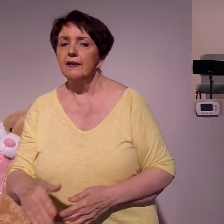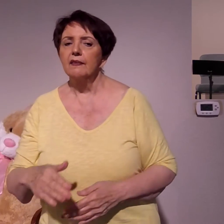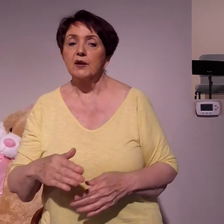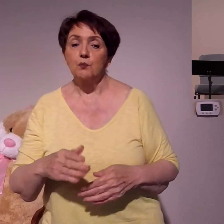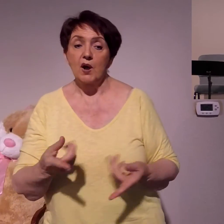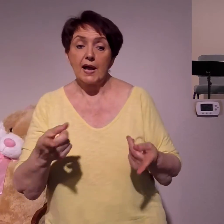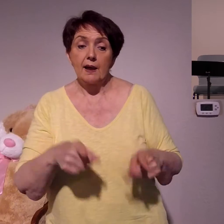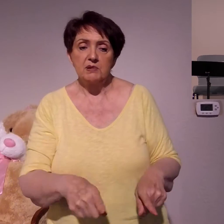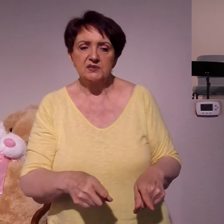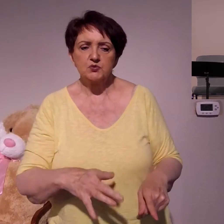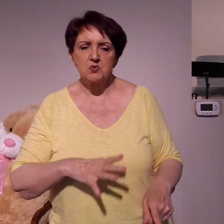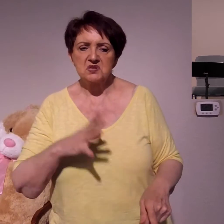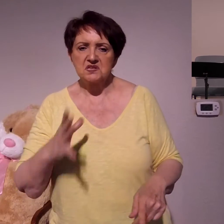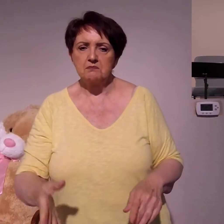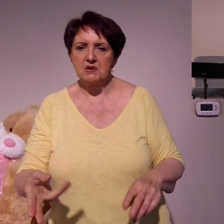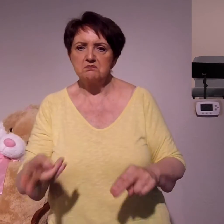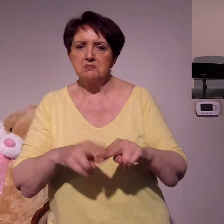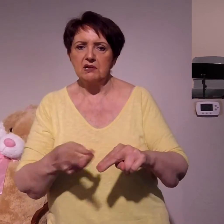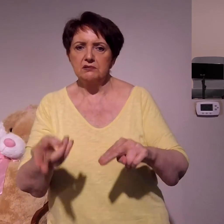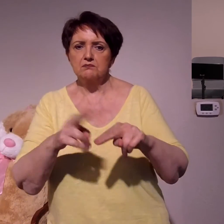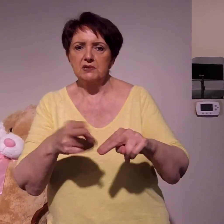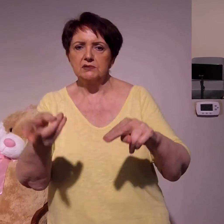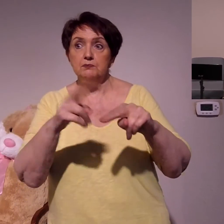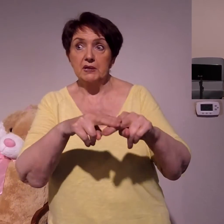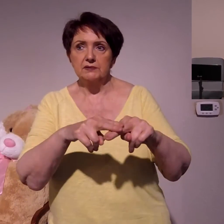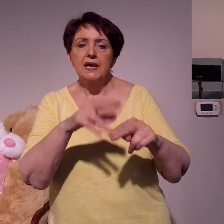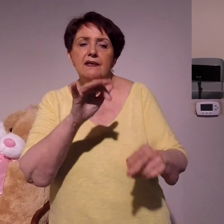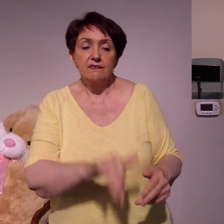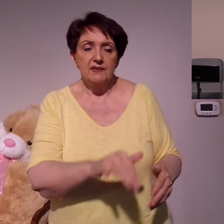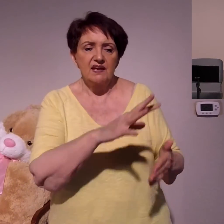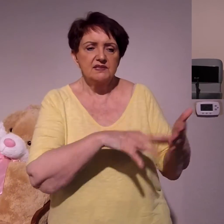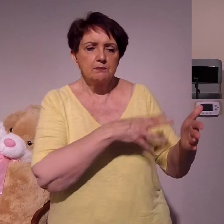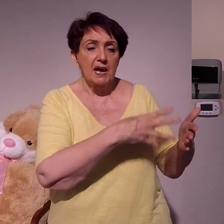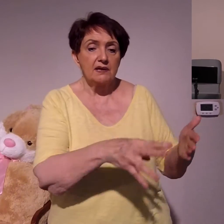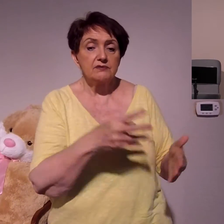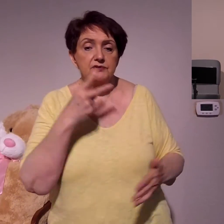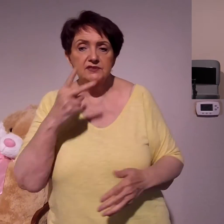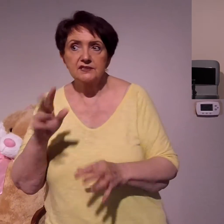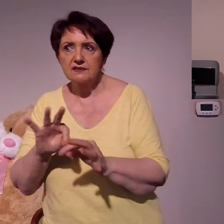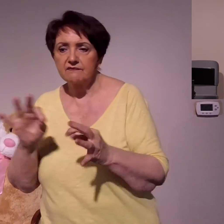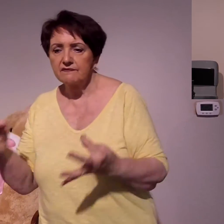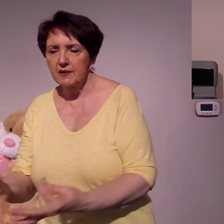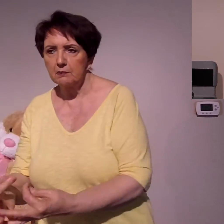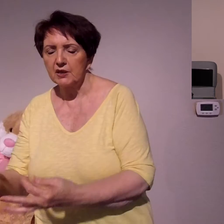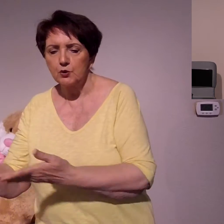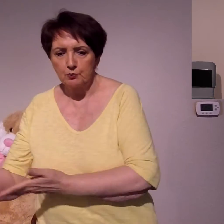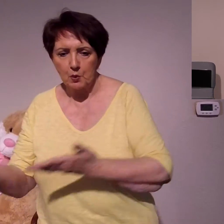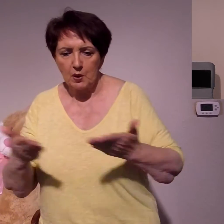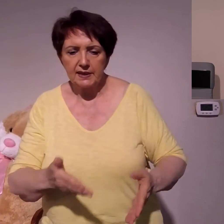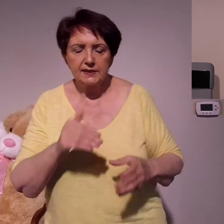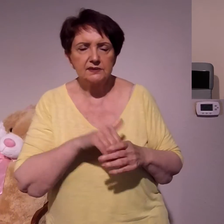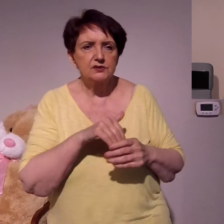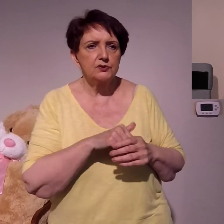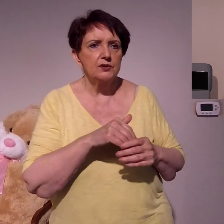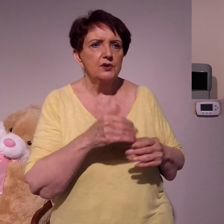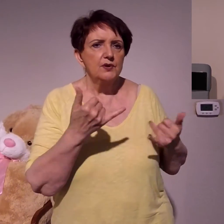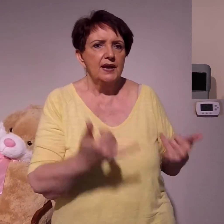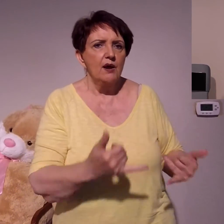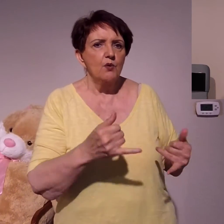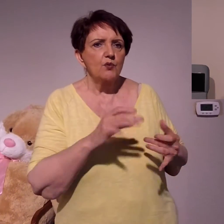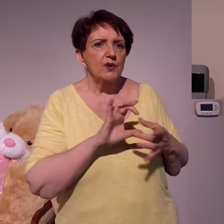perfect lock-in key in a relationship, a dysfunctional relationship, is someone takes the role of parent and the other person takes the role of